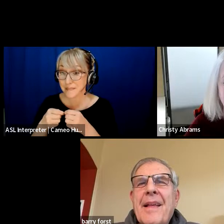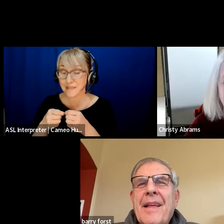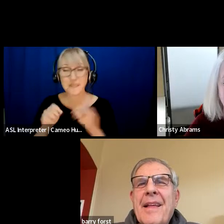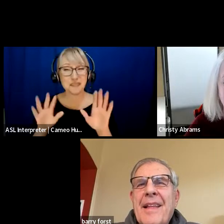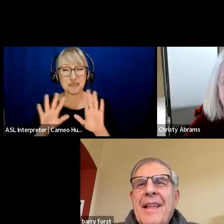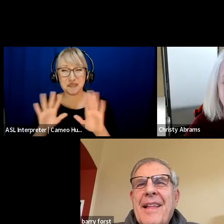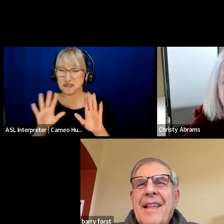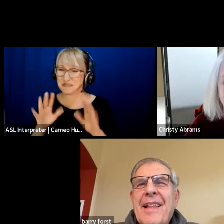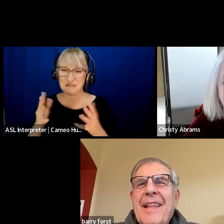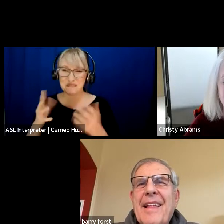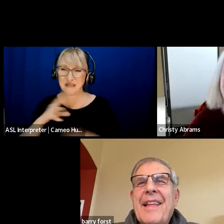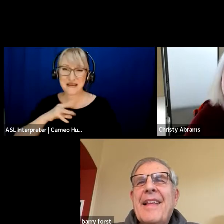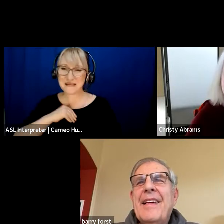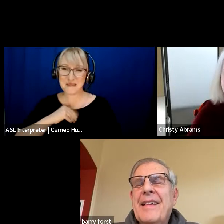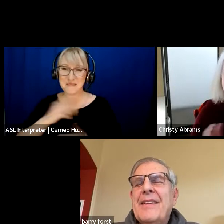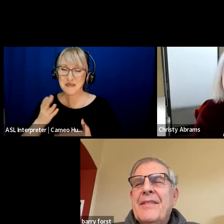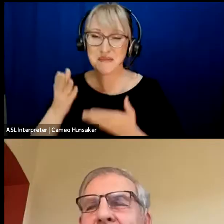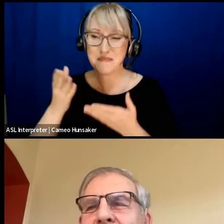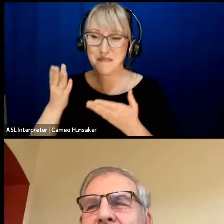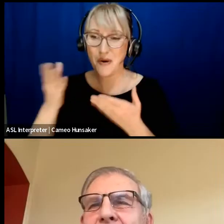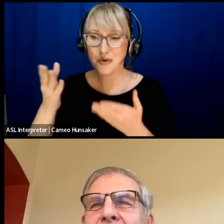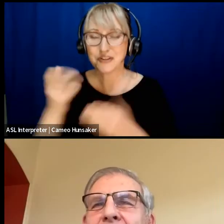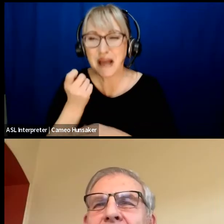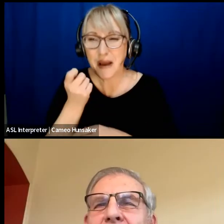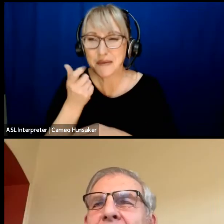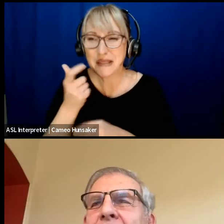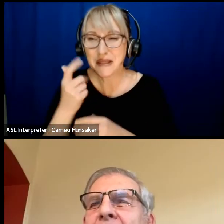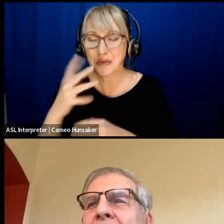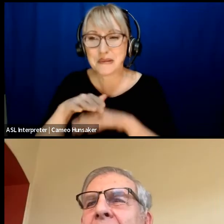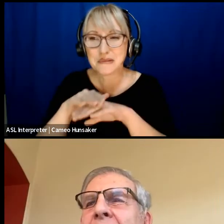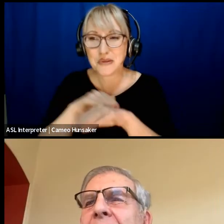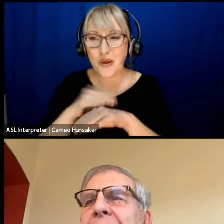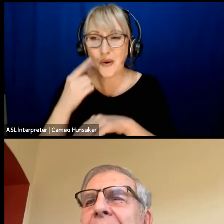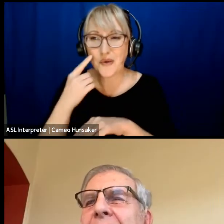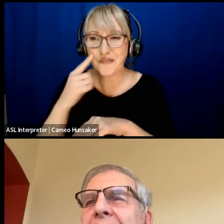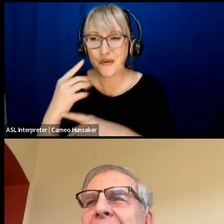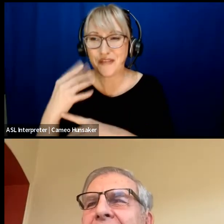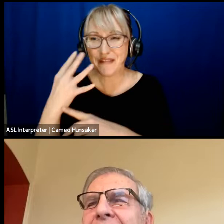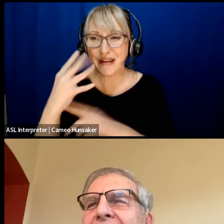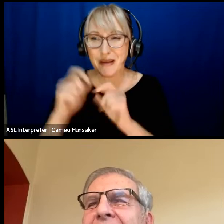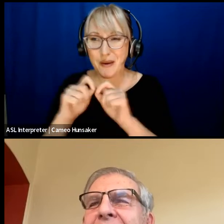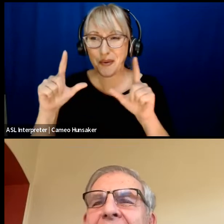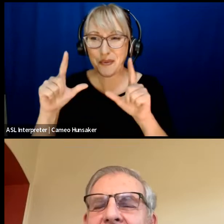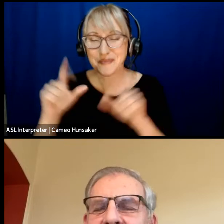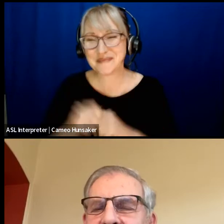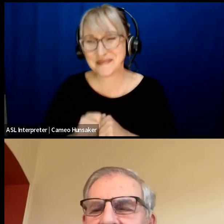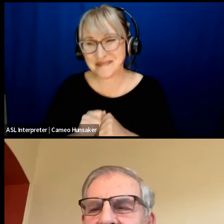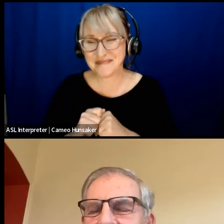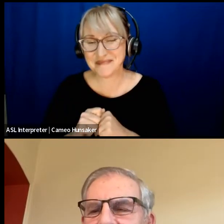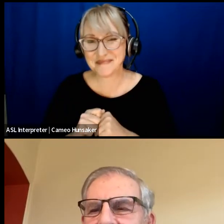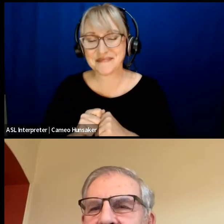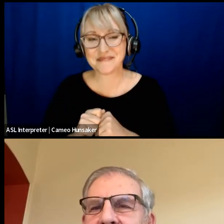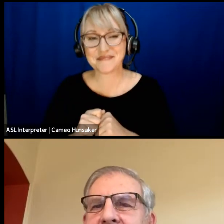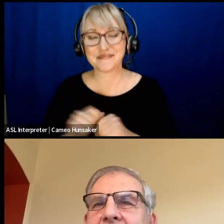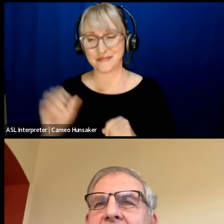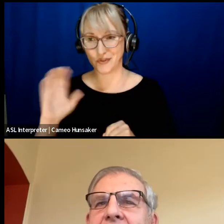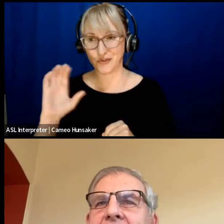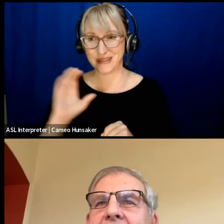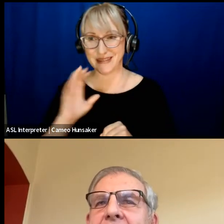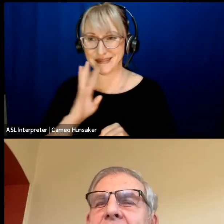No, again, just to accept, and it was a little slow on the video and the mic. So Okay, great. All right, so we have